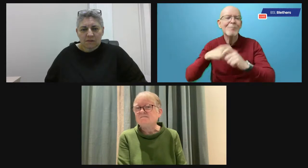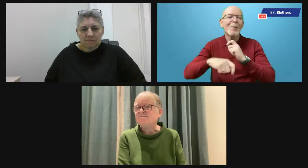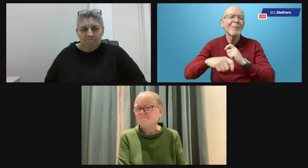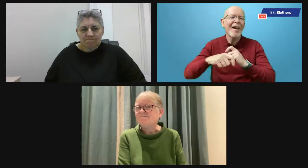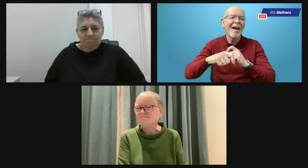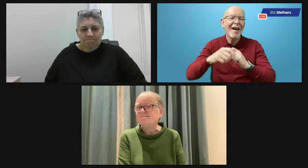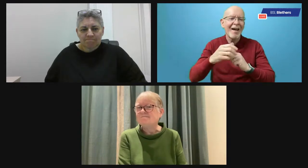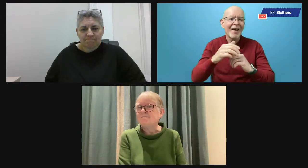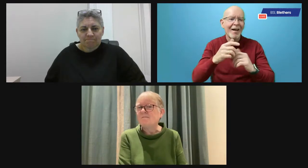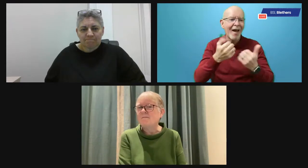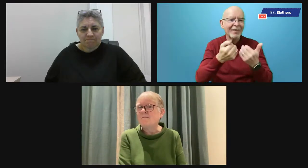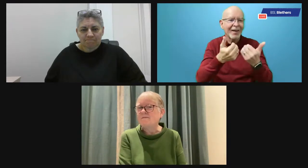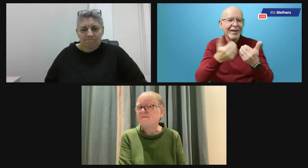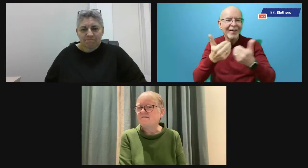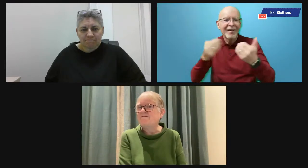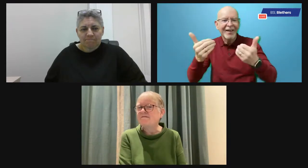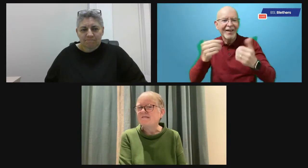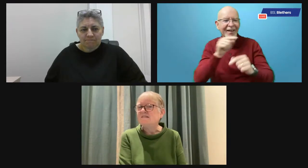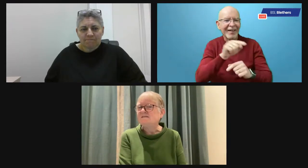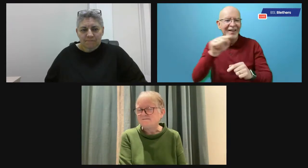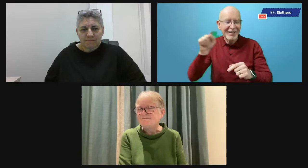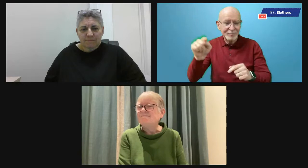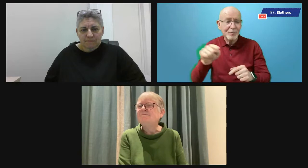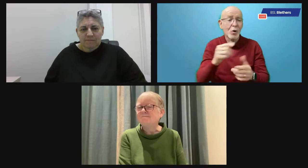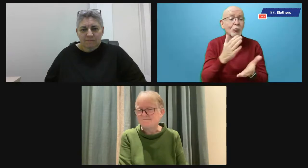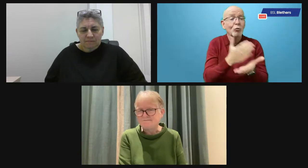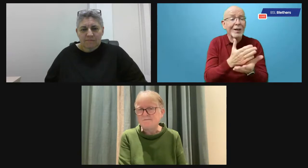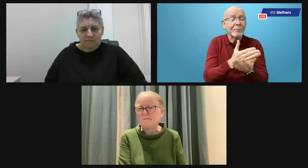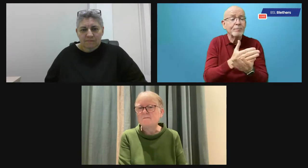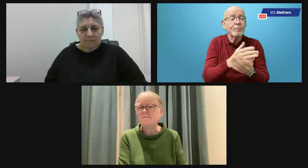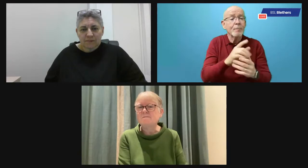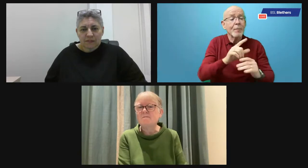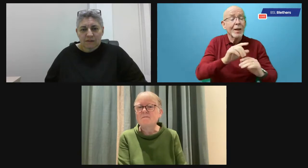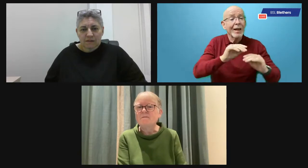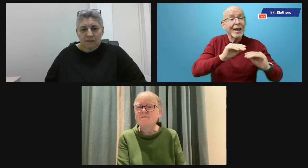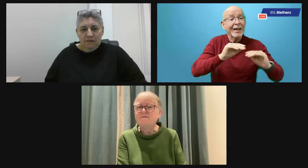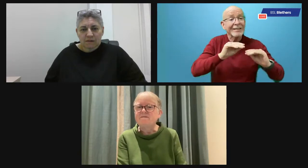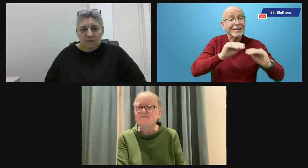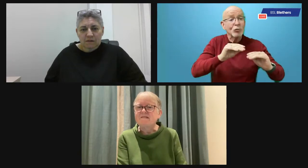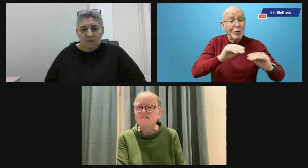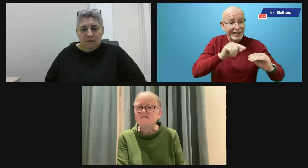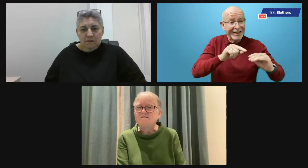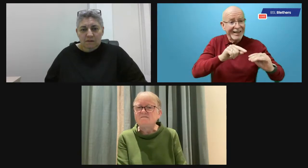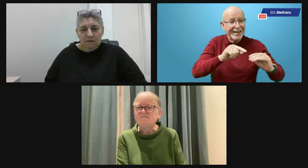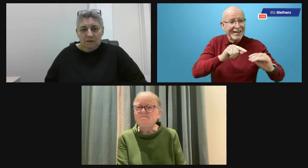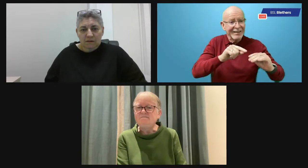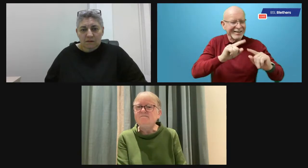or whether it's college, university, they have their own ways of